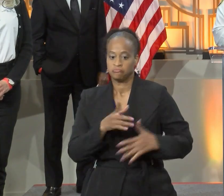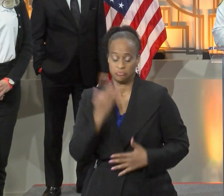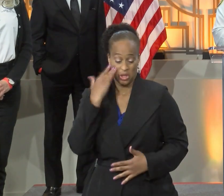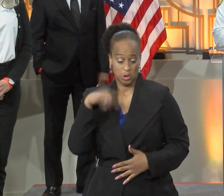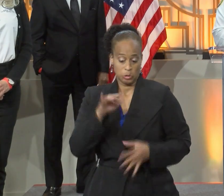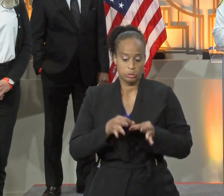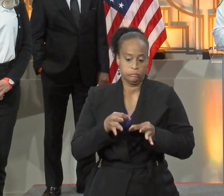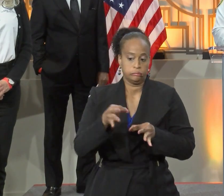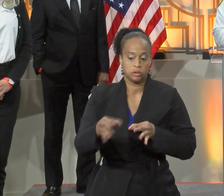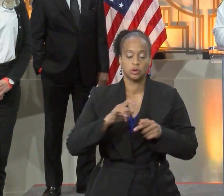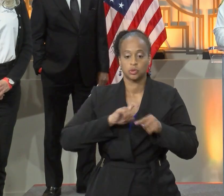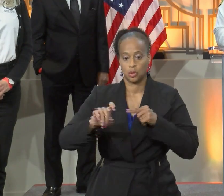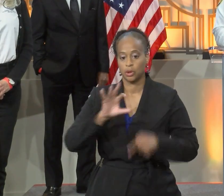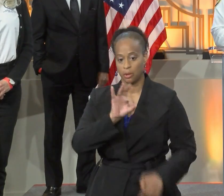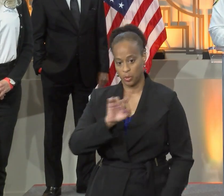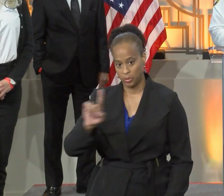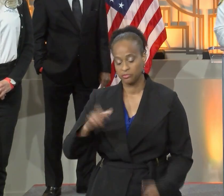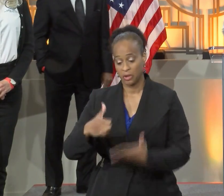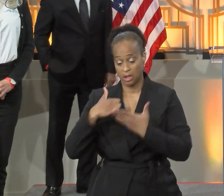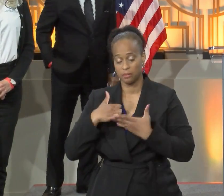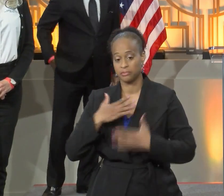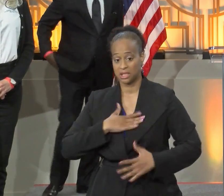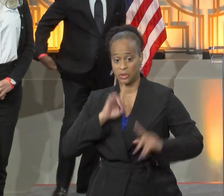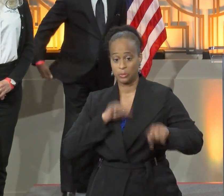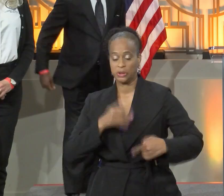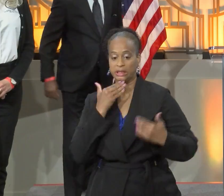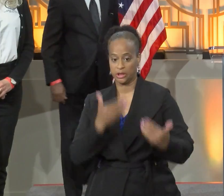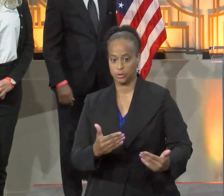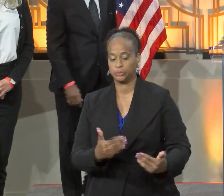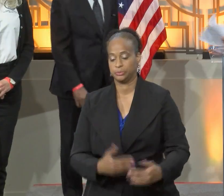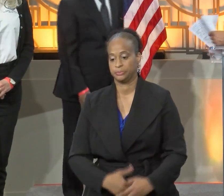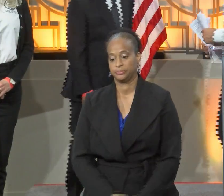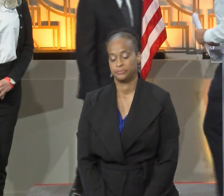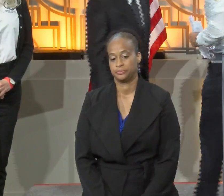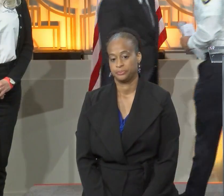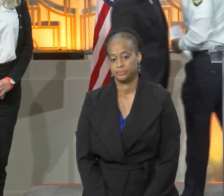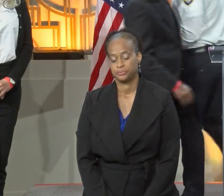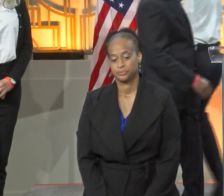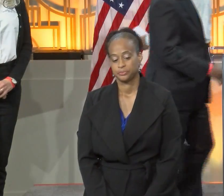wait too long to call 911. Okay? That's my report. Thank you.